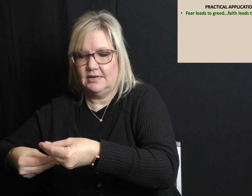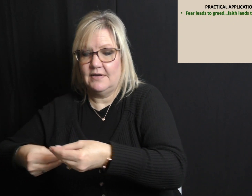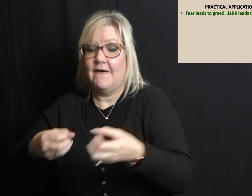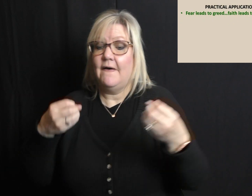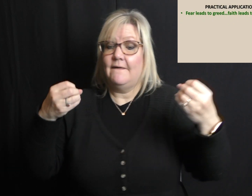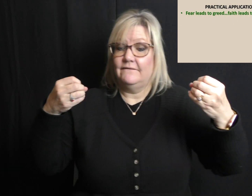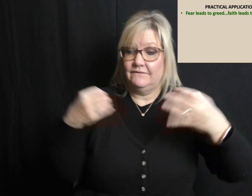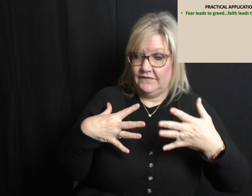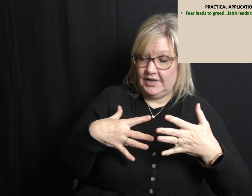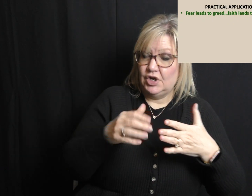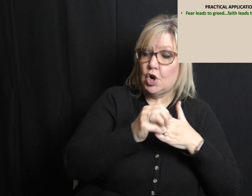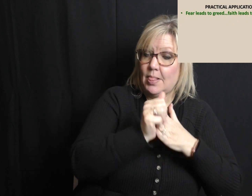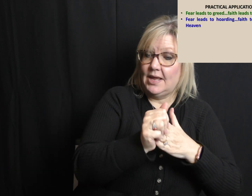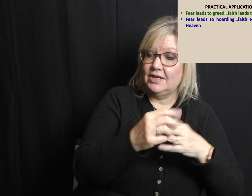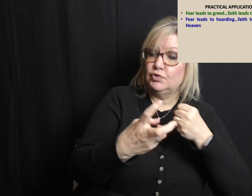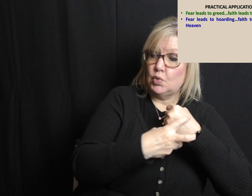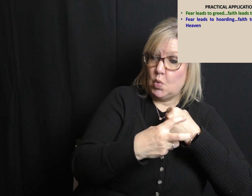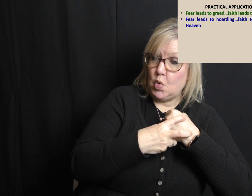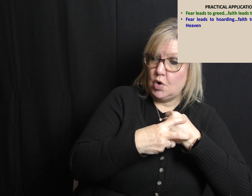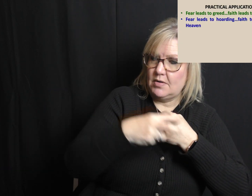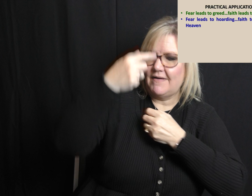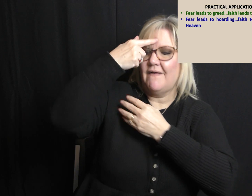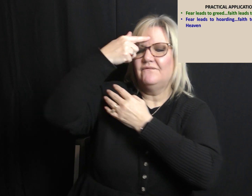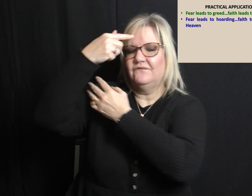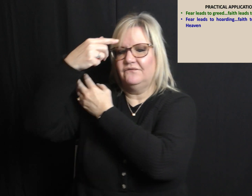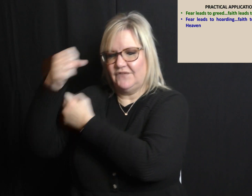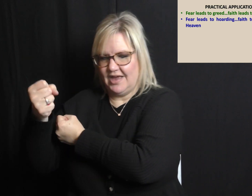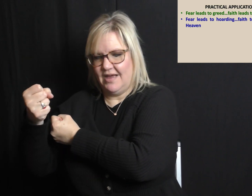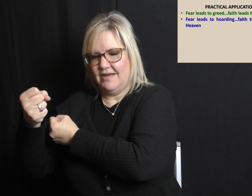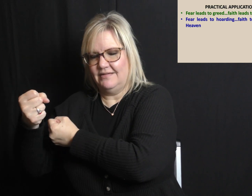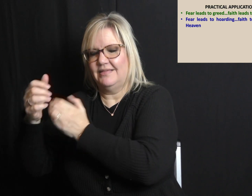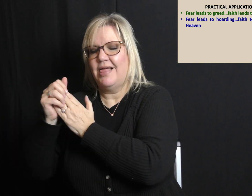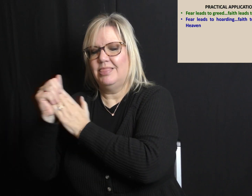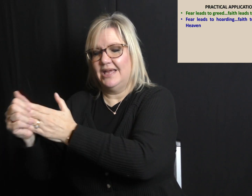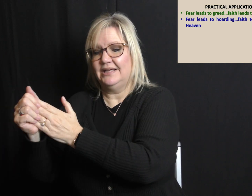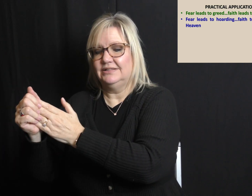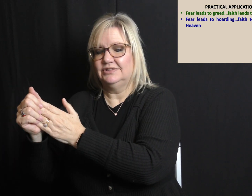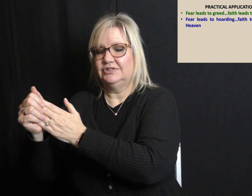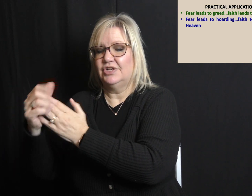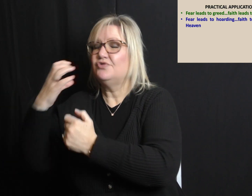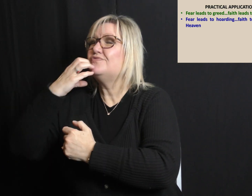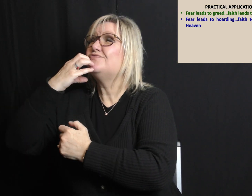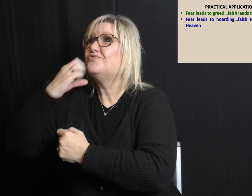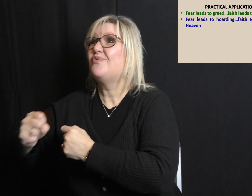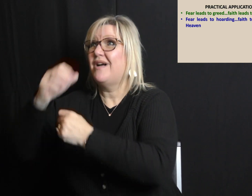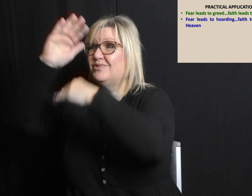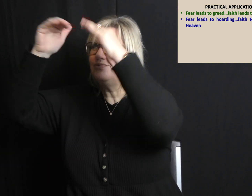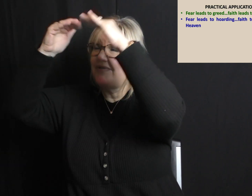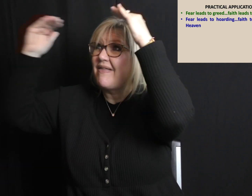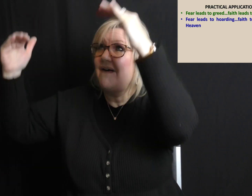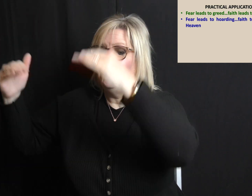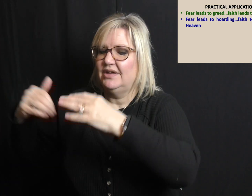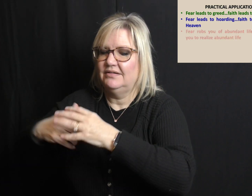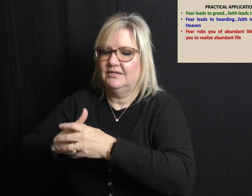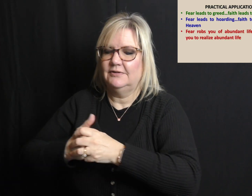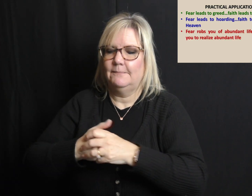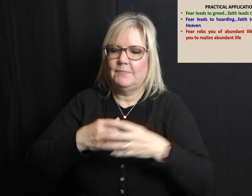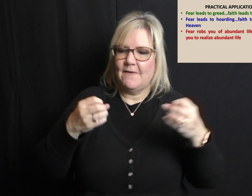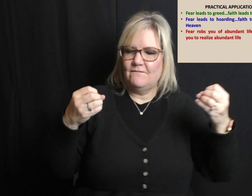leads to hoarding. Faith leads to treasures in heaven. Fear robs you of abundant